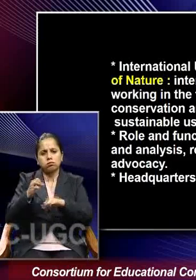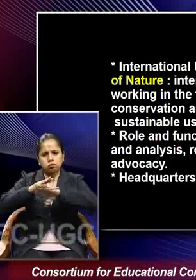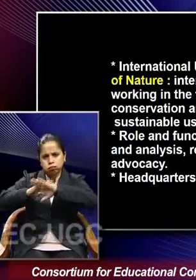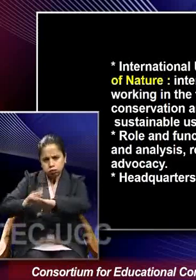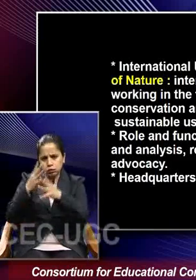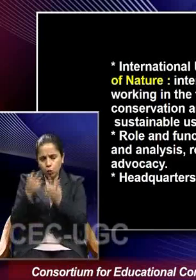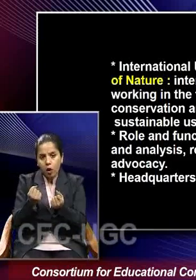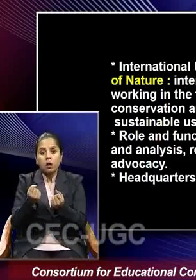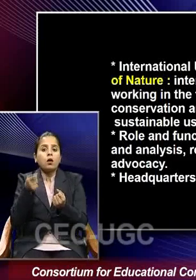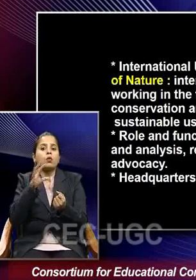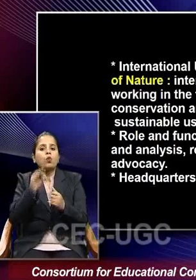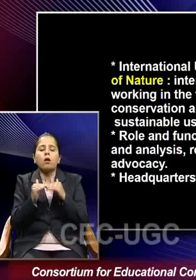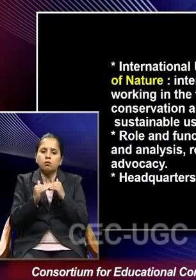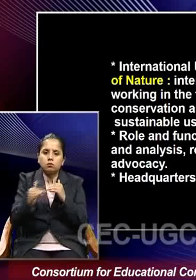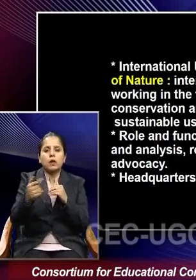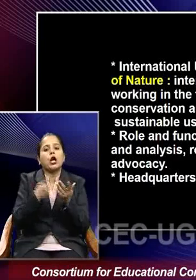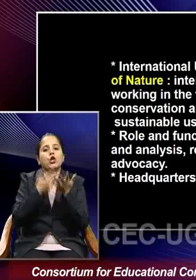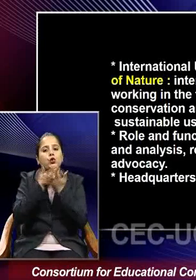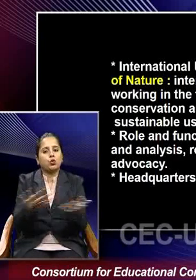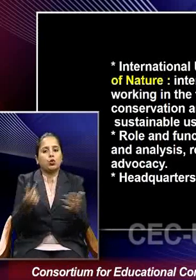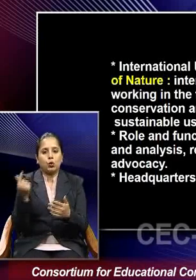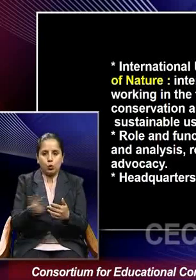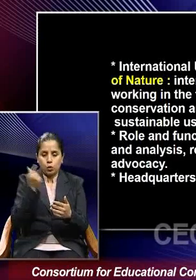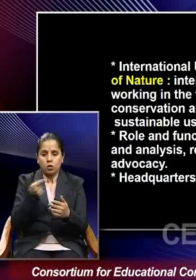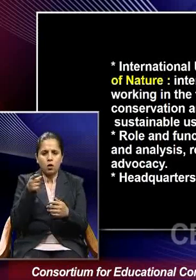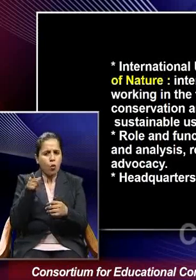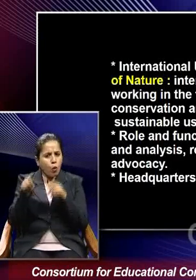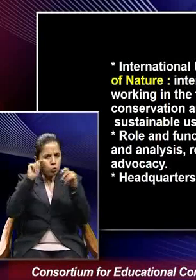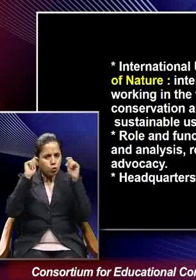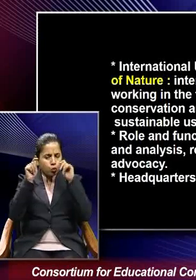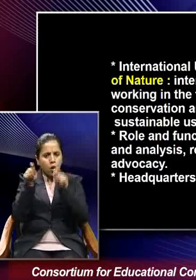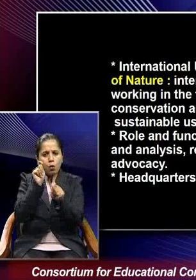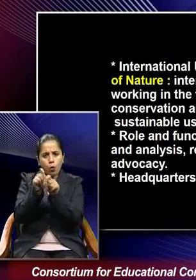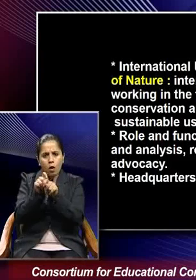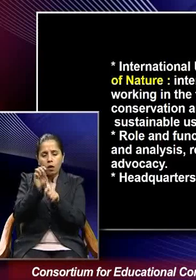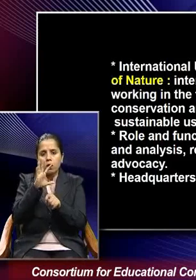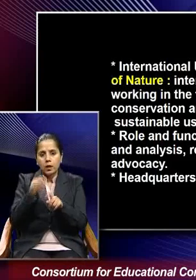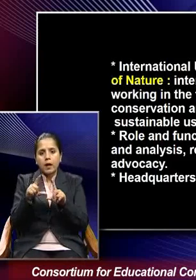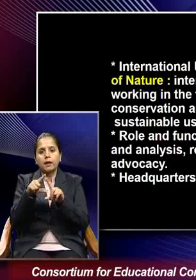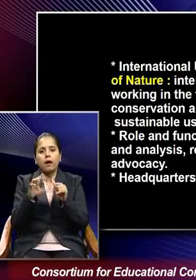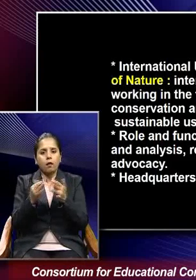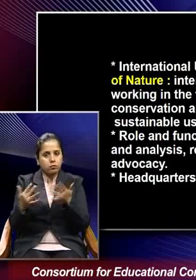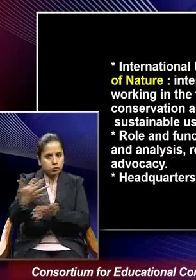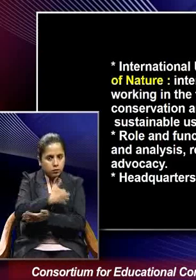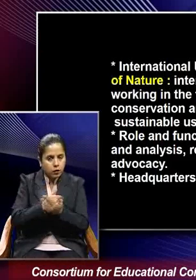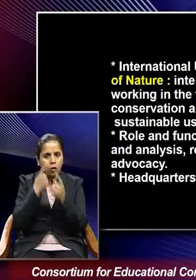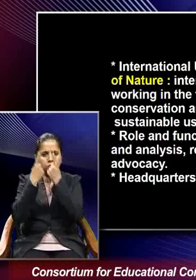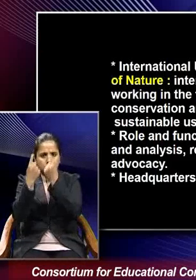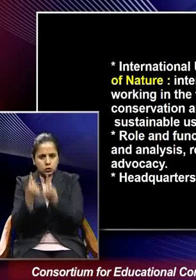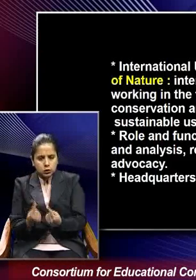and sustainable use of natural resources. Its role and functions include data gathering,